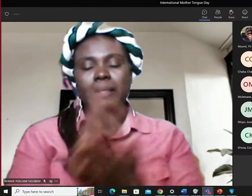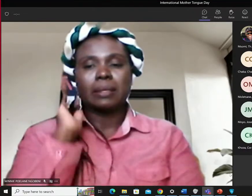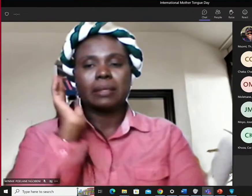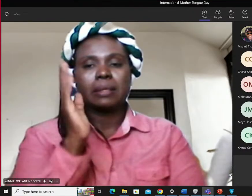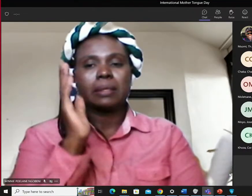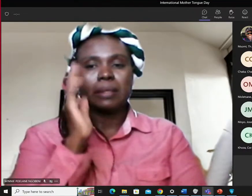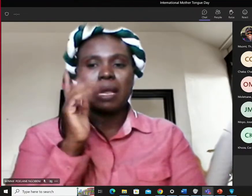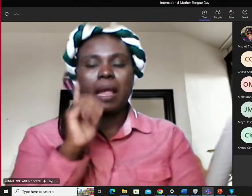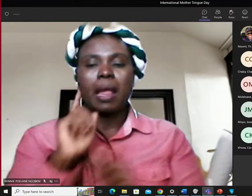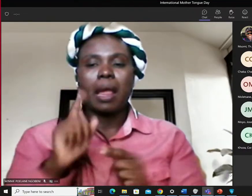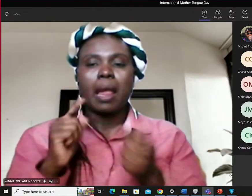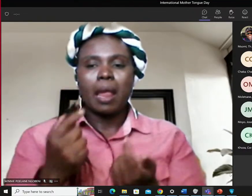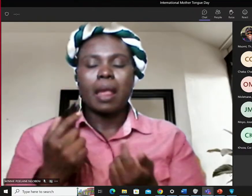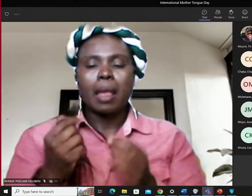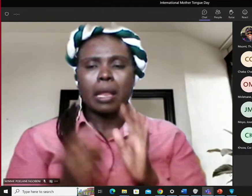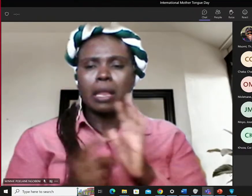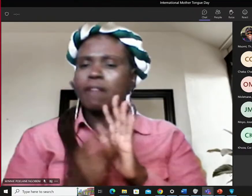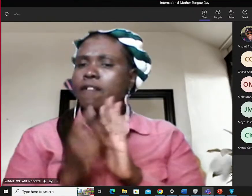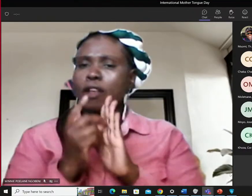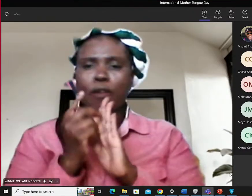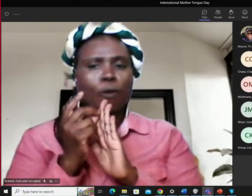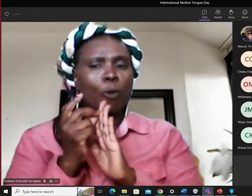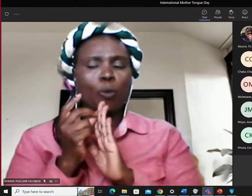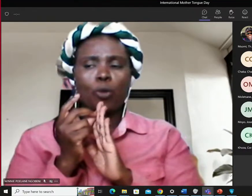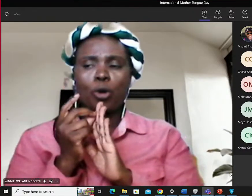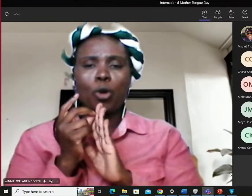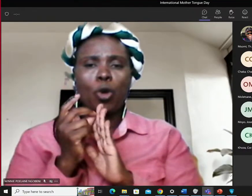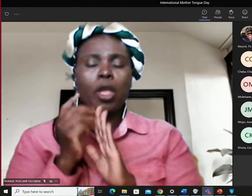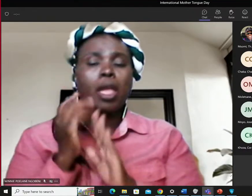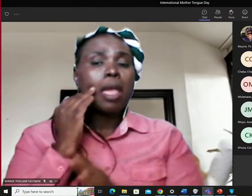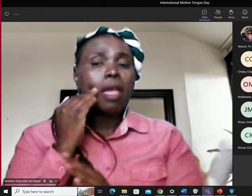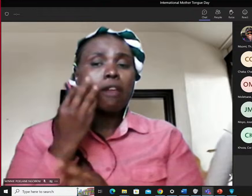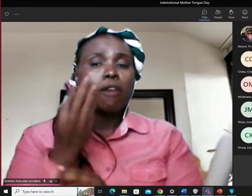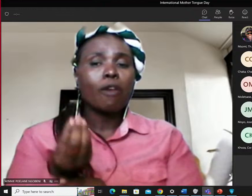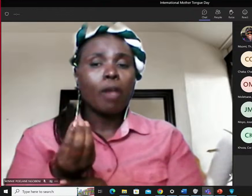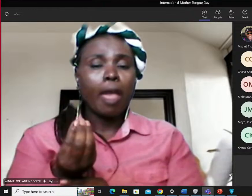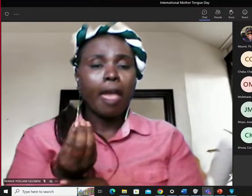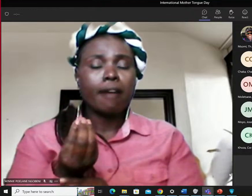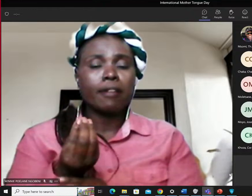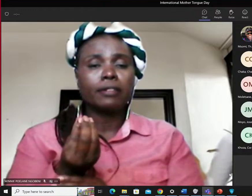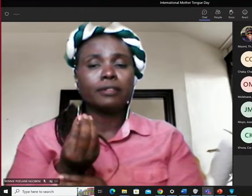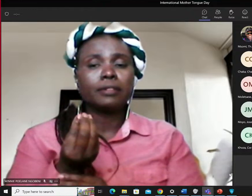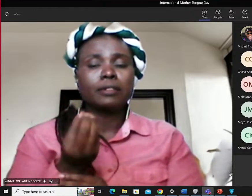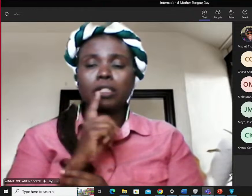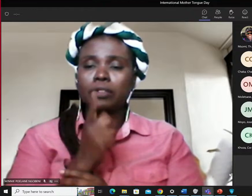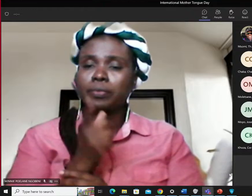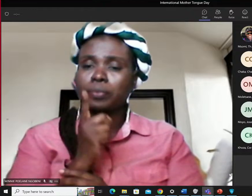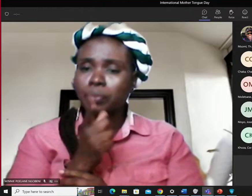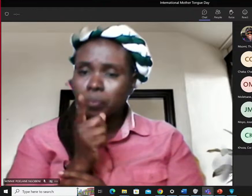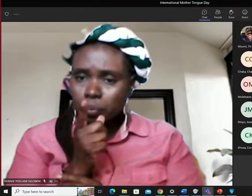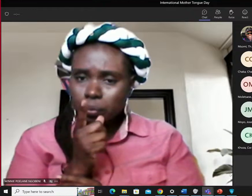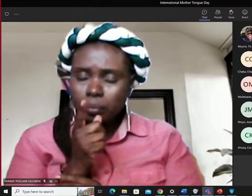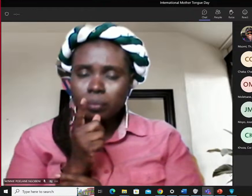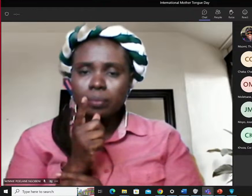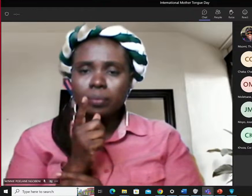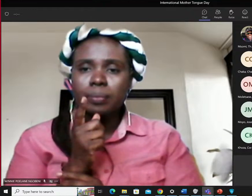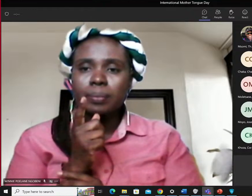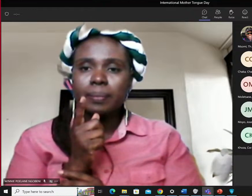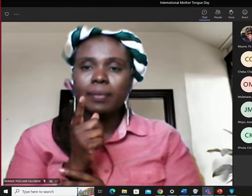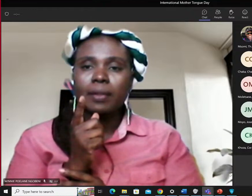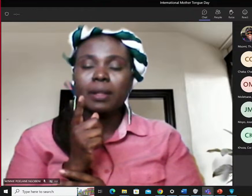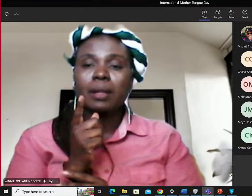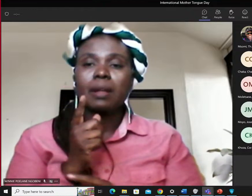develop. So if you read, for the deaf,